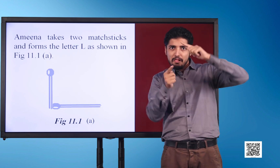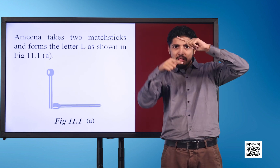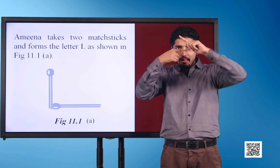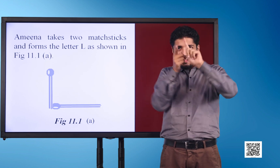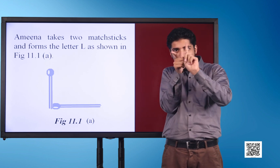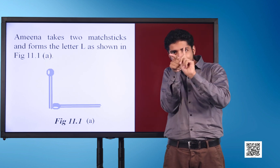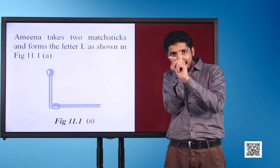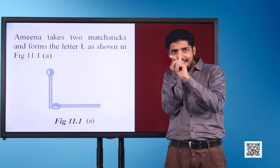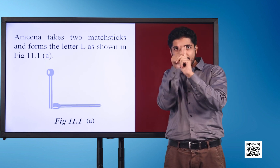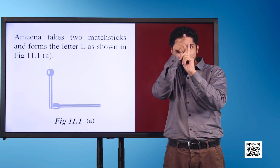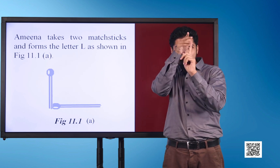11.1a.